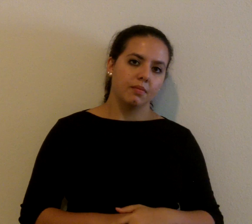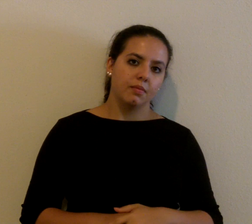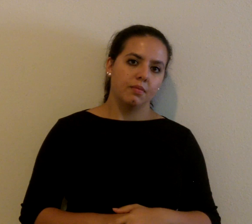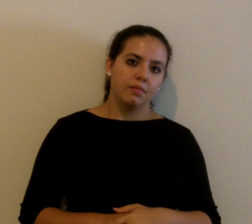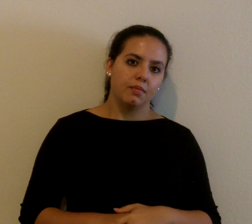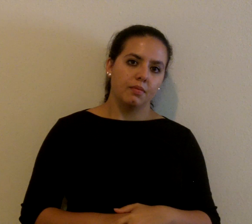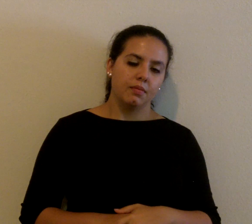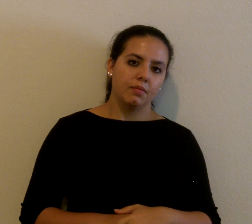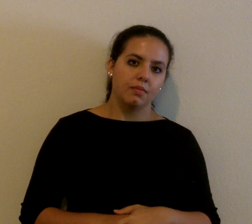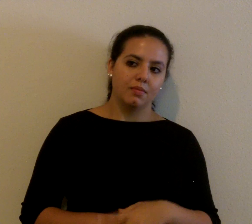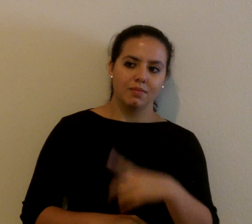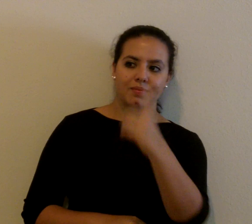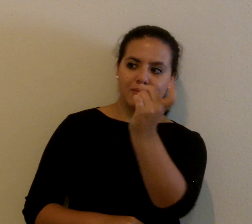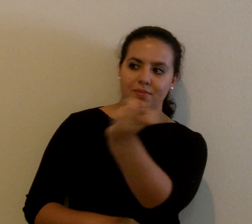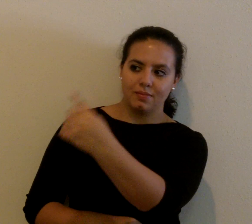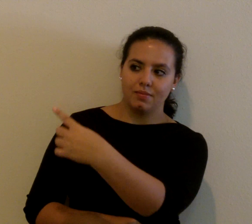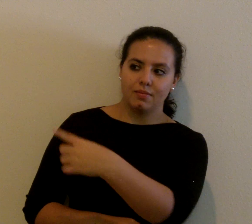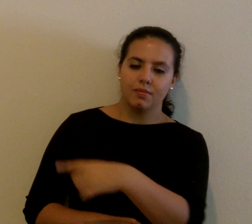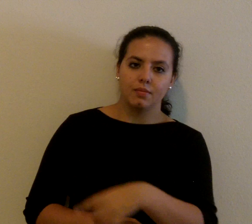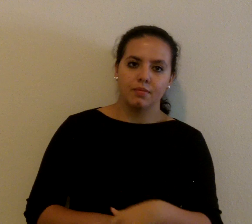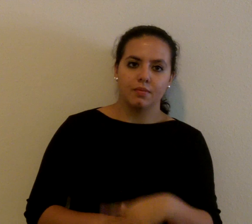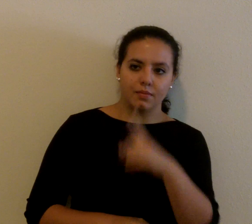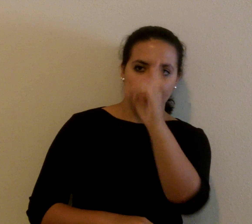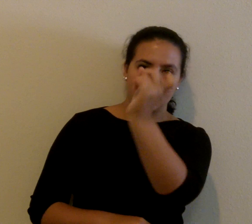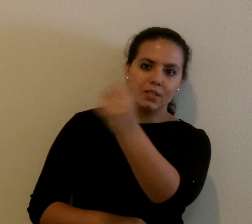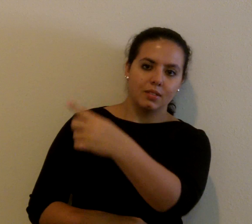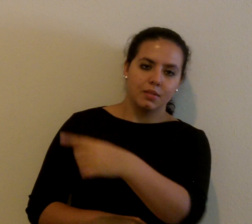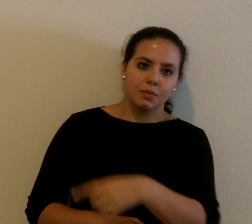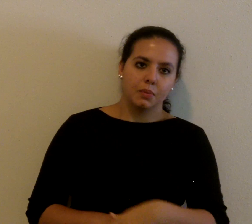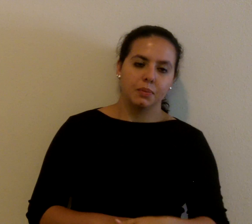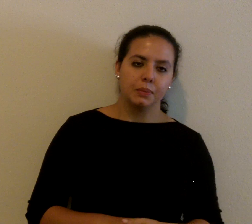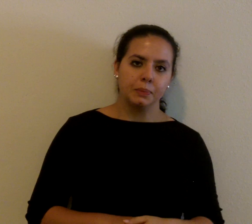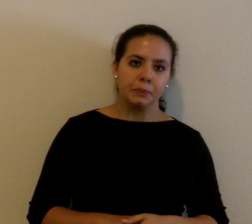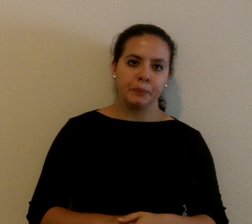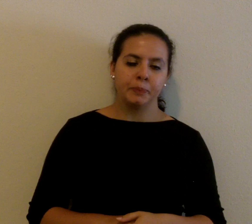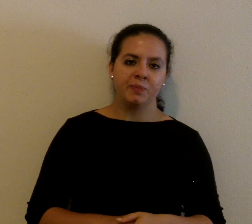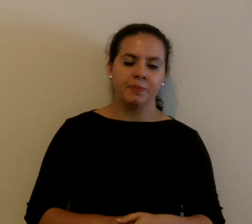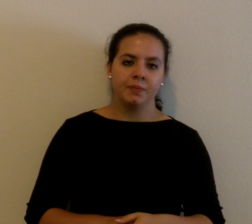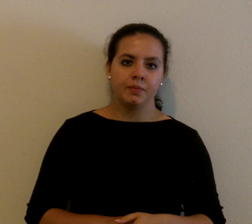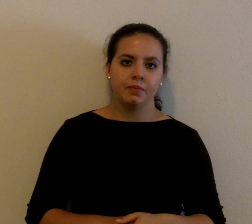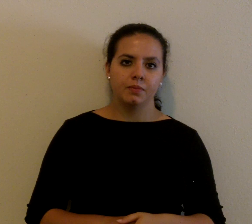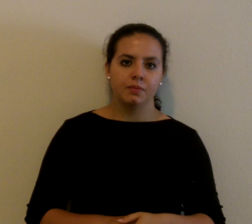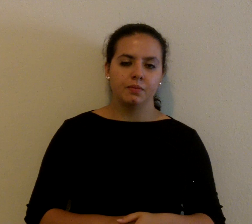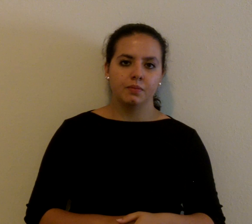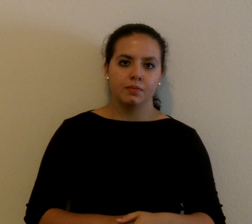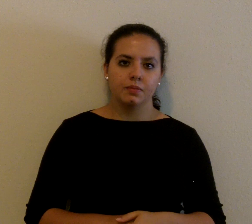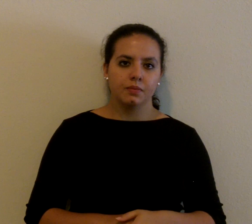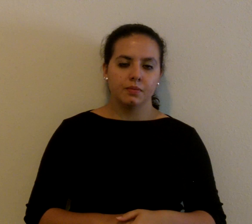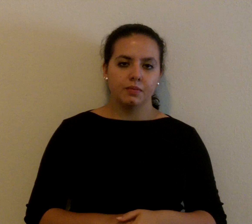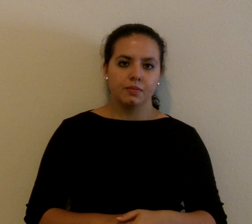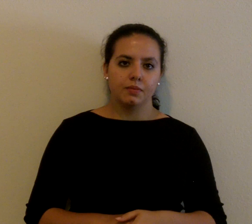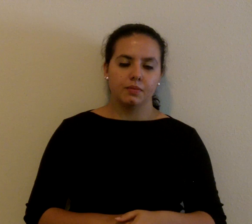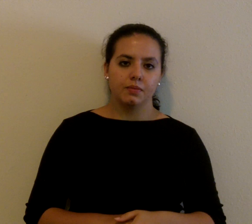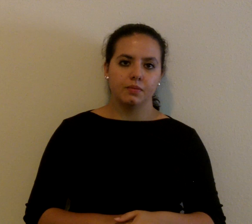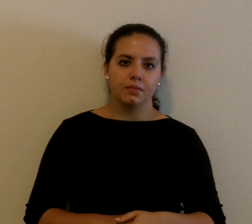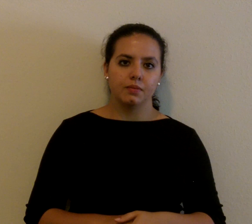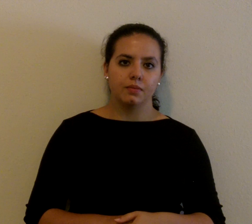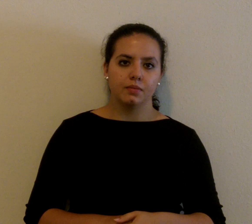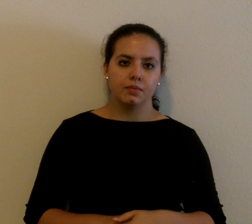Or I can say, go ask him over there. Go ask him. So it's directional. So wherever the asking is happening